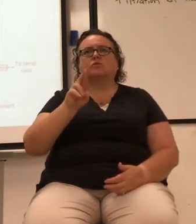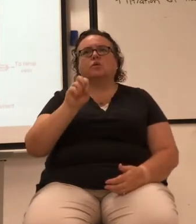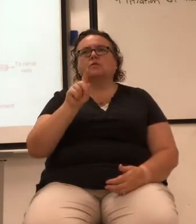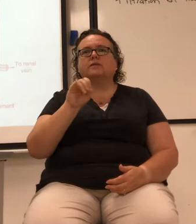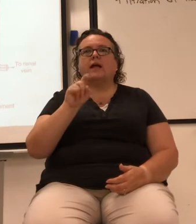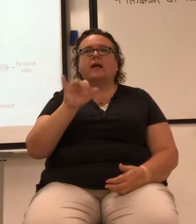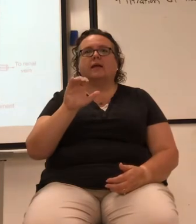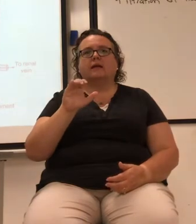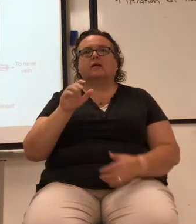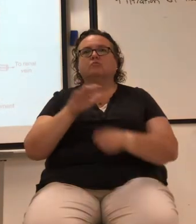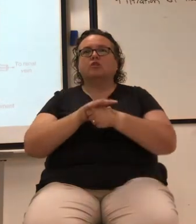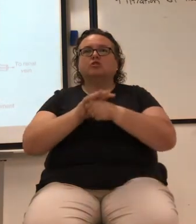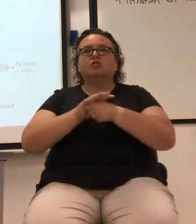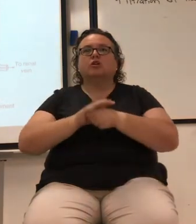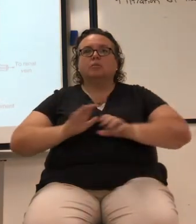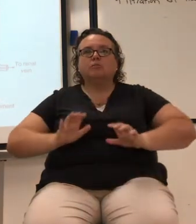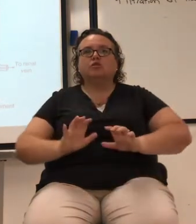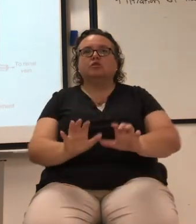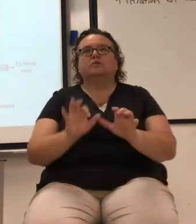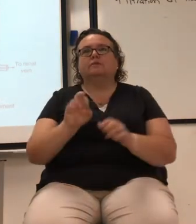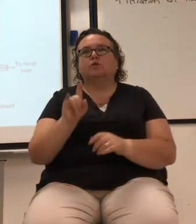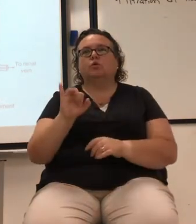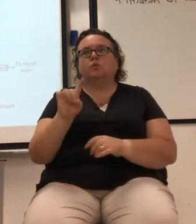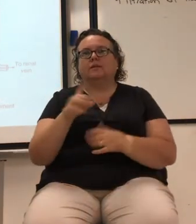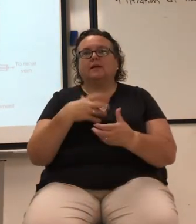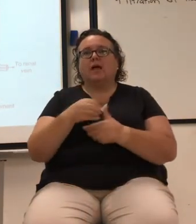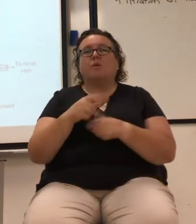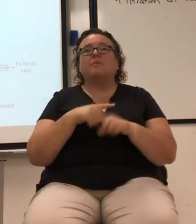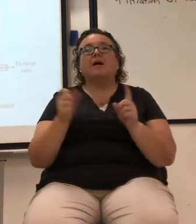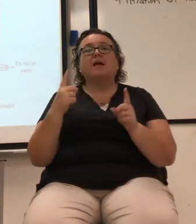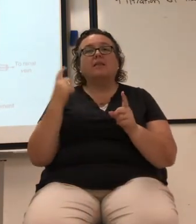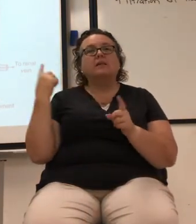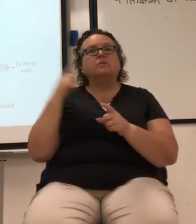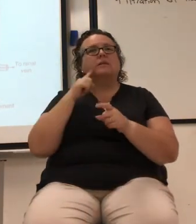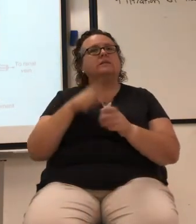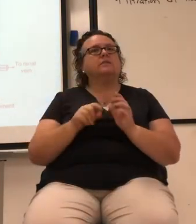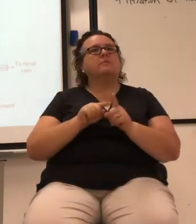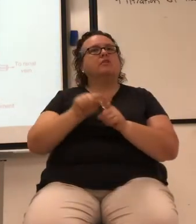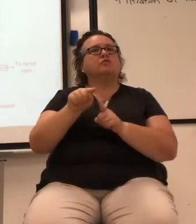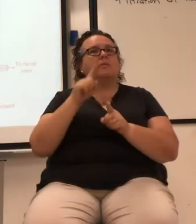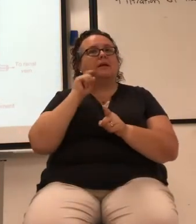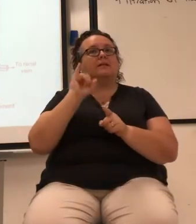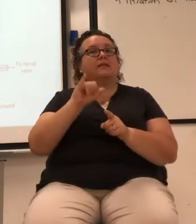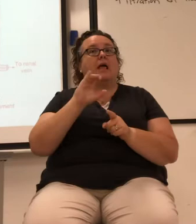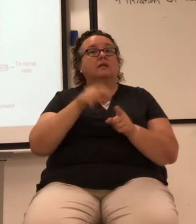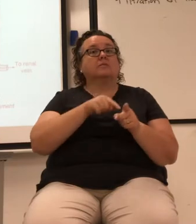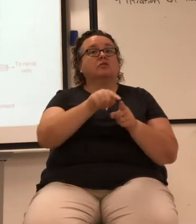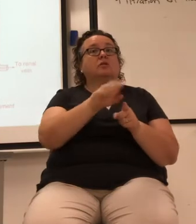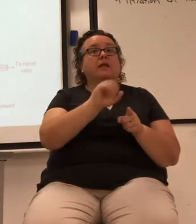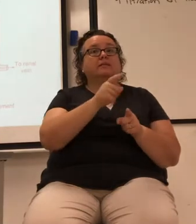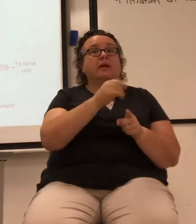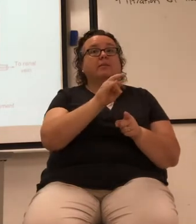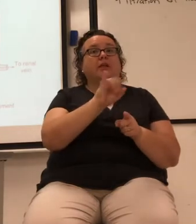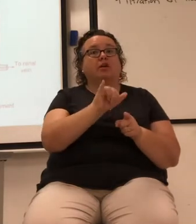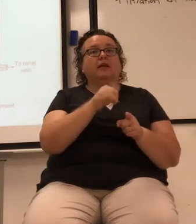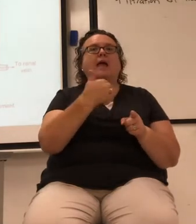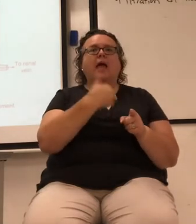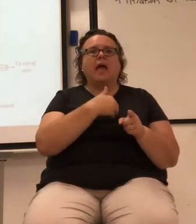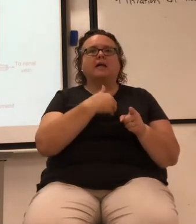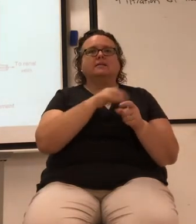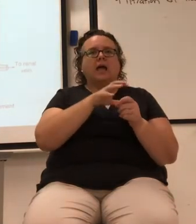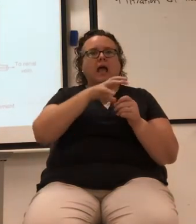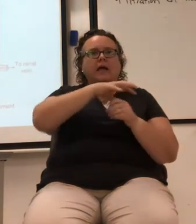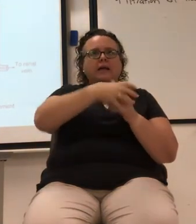However, this one is a special filter because, look at the F here, this specialized capillary has a capsule around